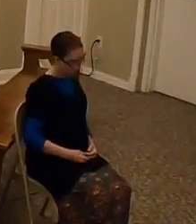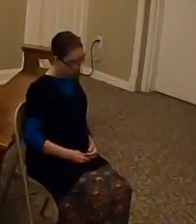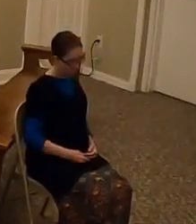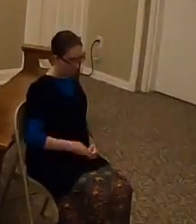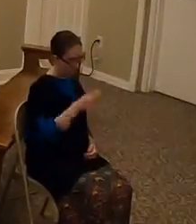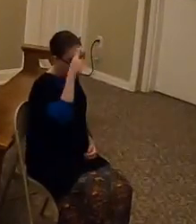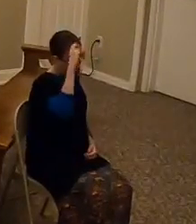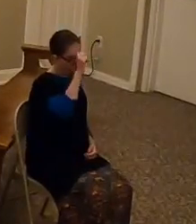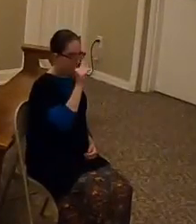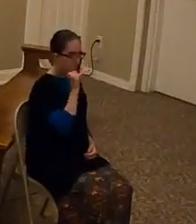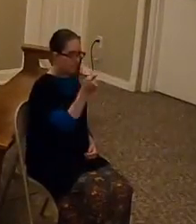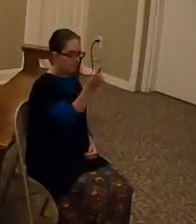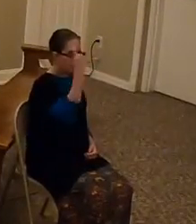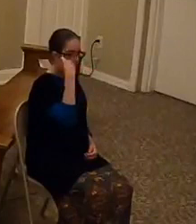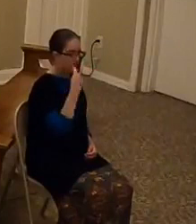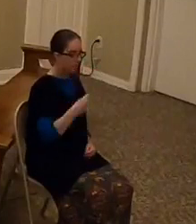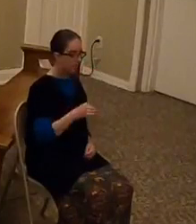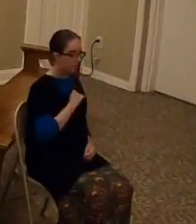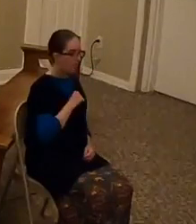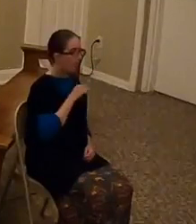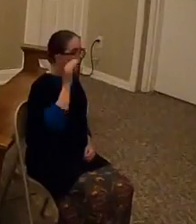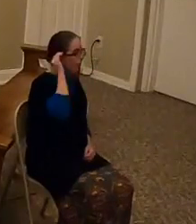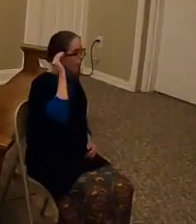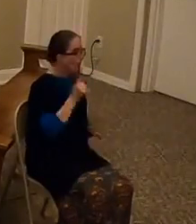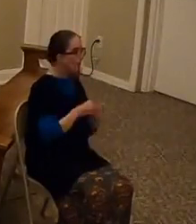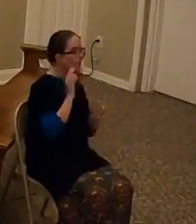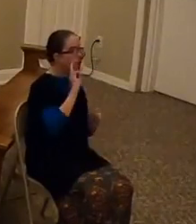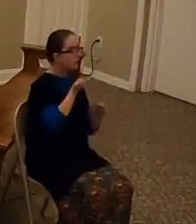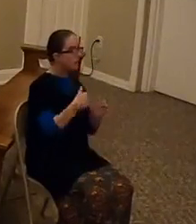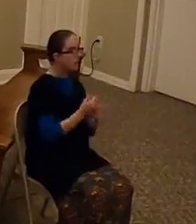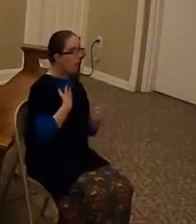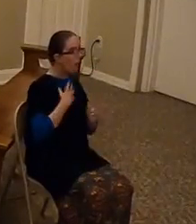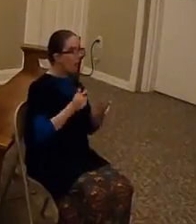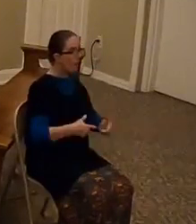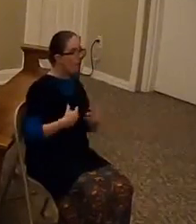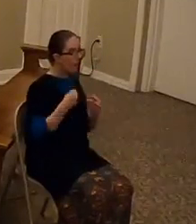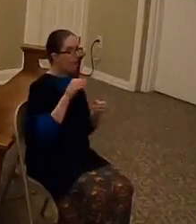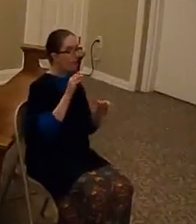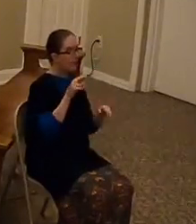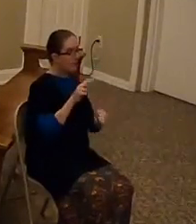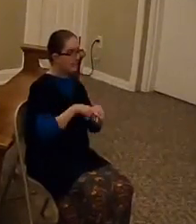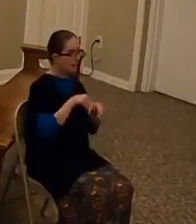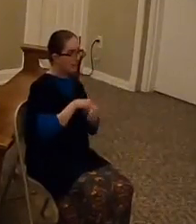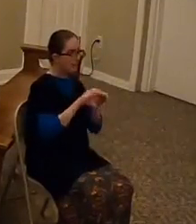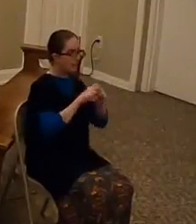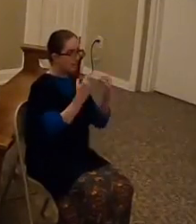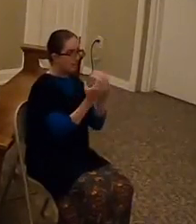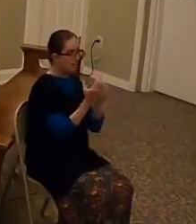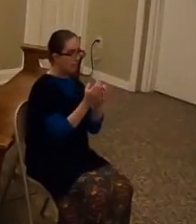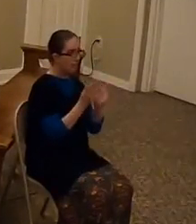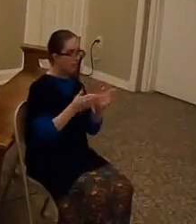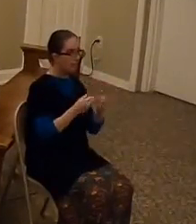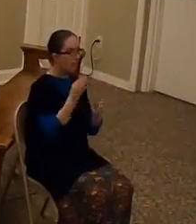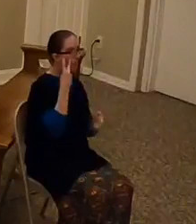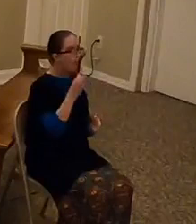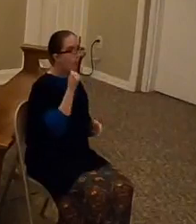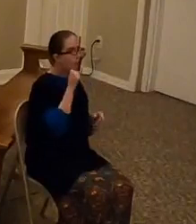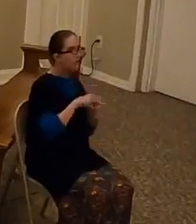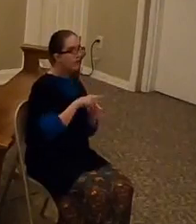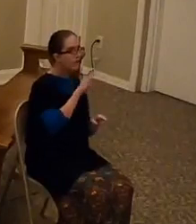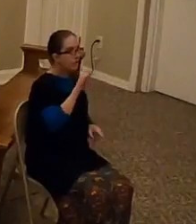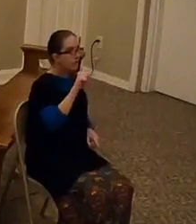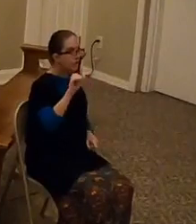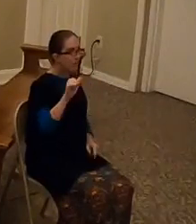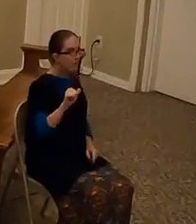He's coming back. I heard it preached all my life. I sat in classrooms and I watched Sister Betty